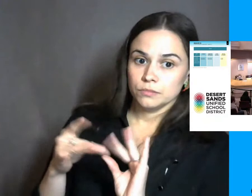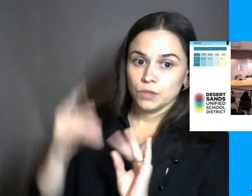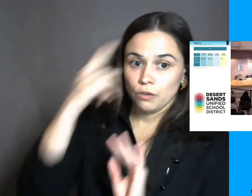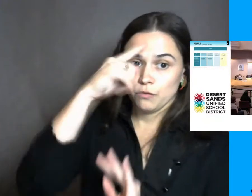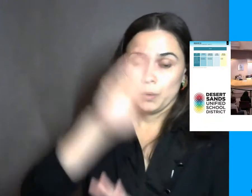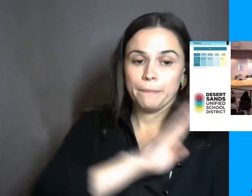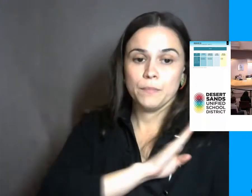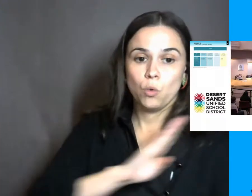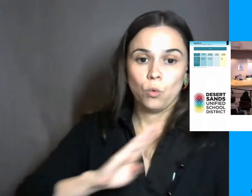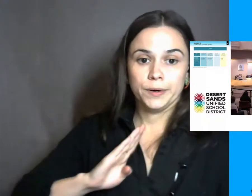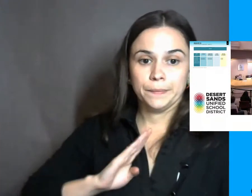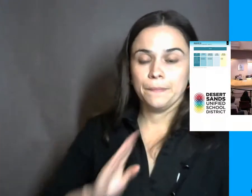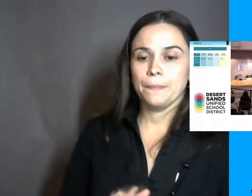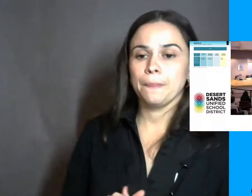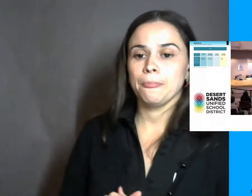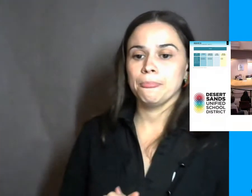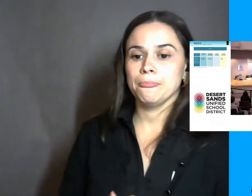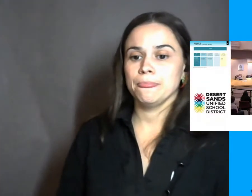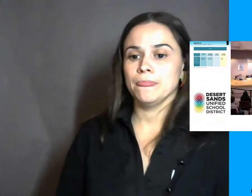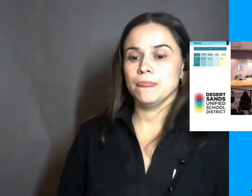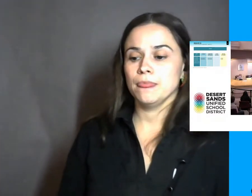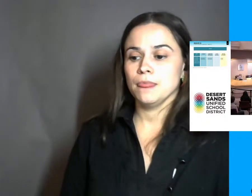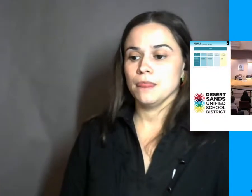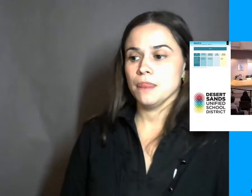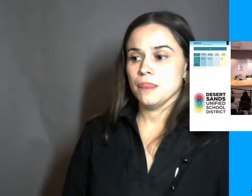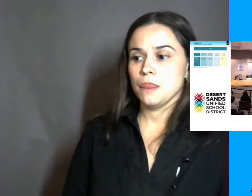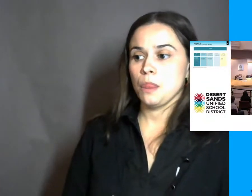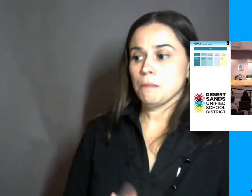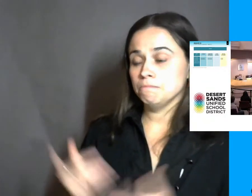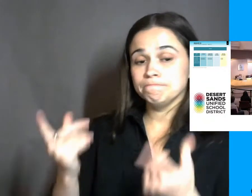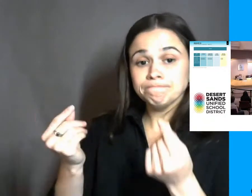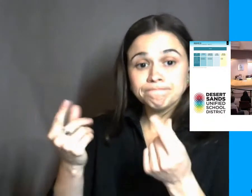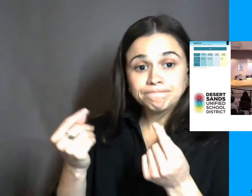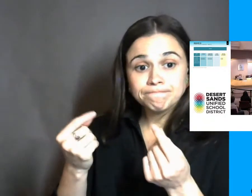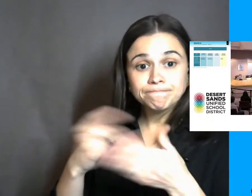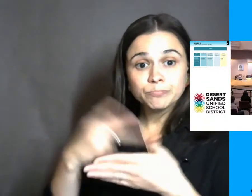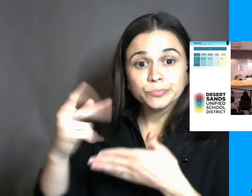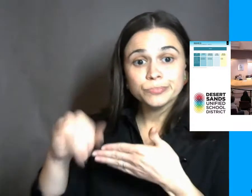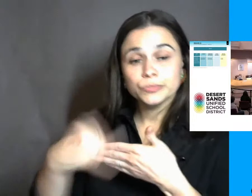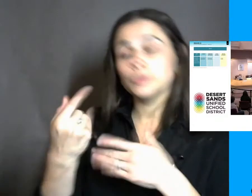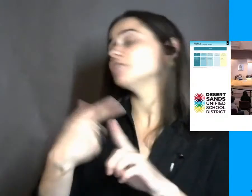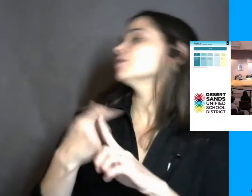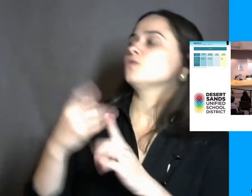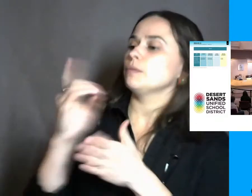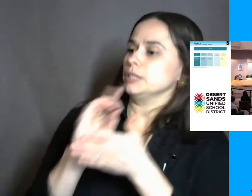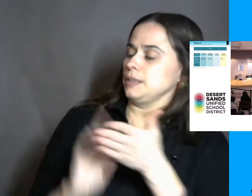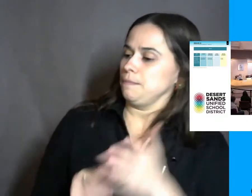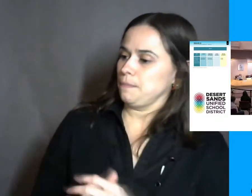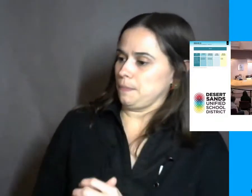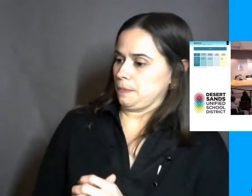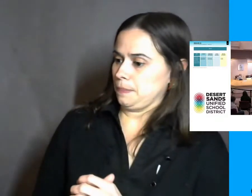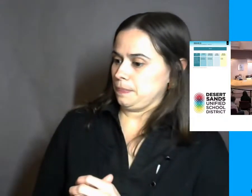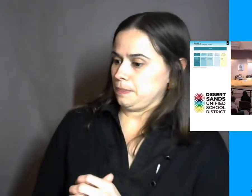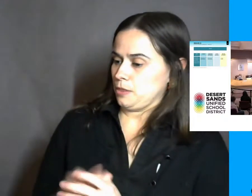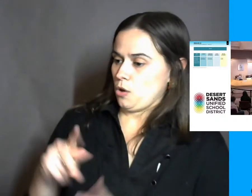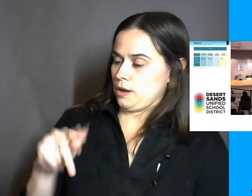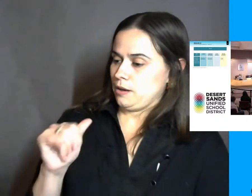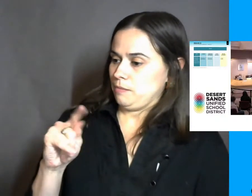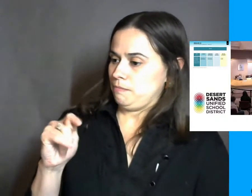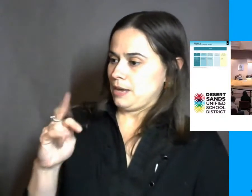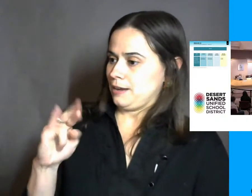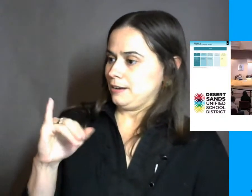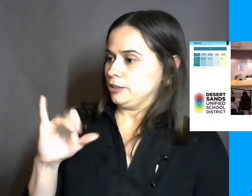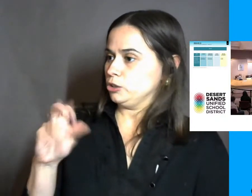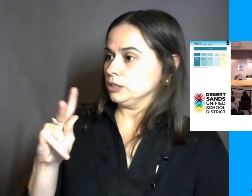knowledge, but what we do as far as our projects are by design. And when Patrick mentions the Beyond Bond Authority, we